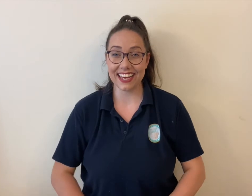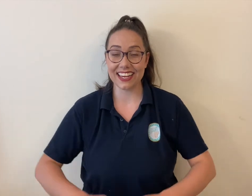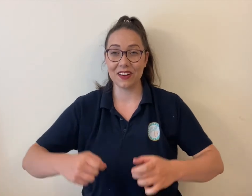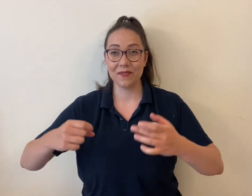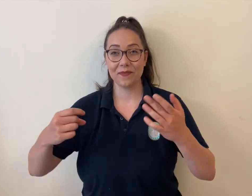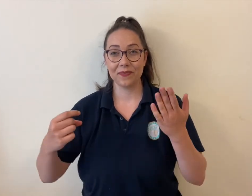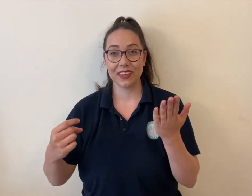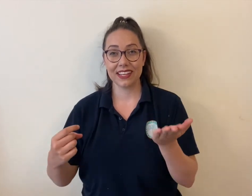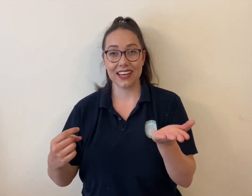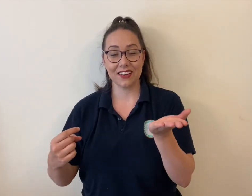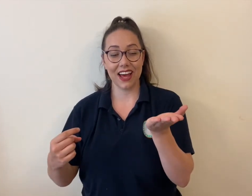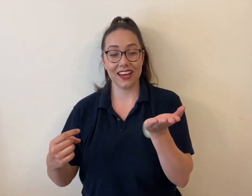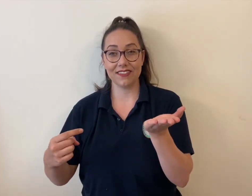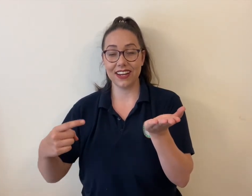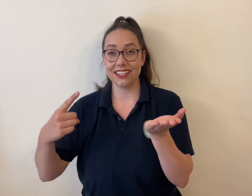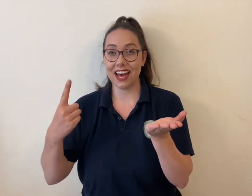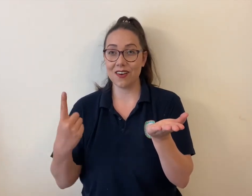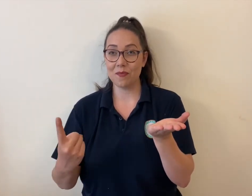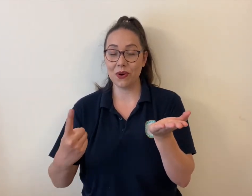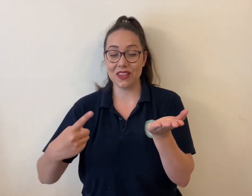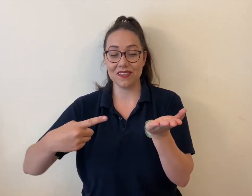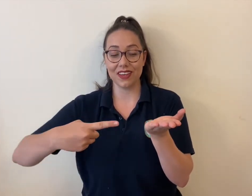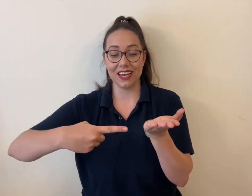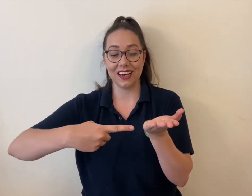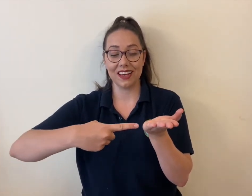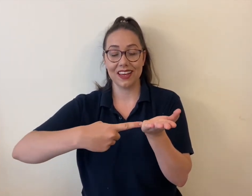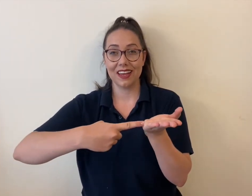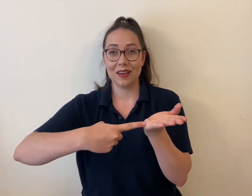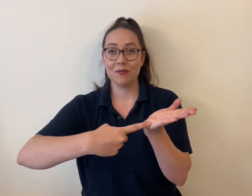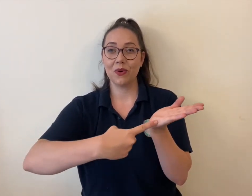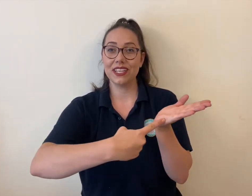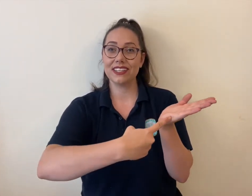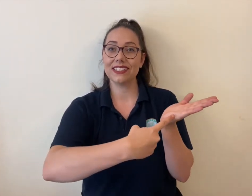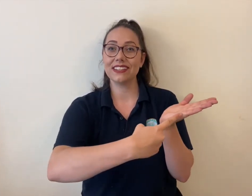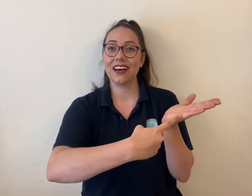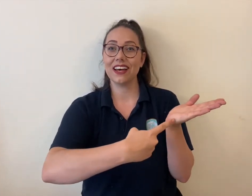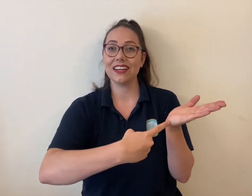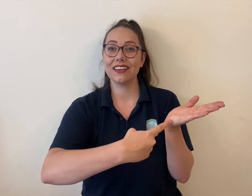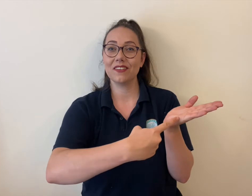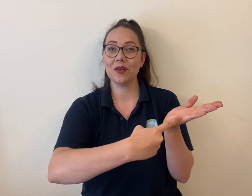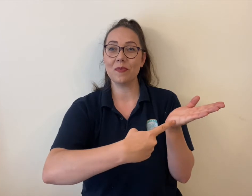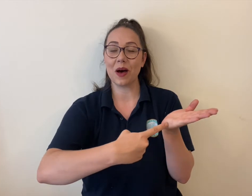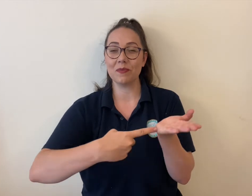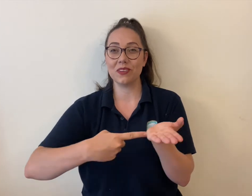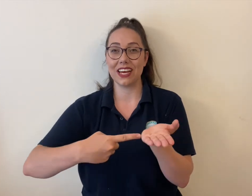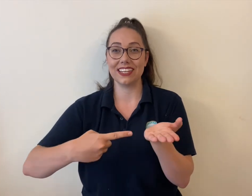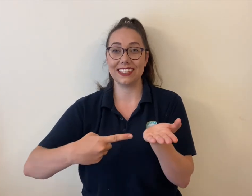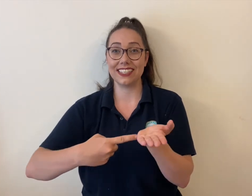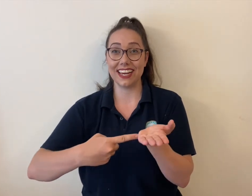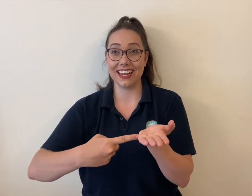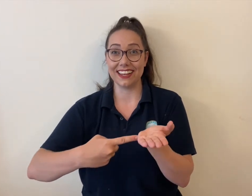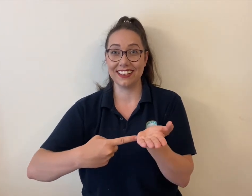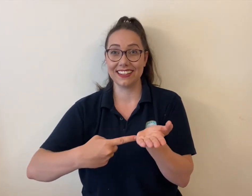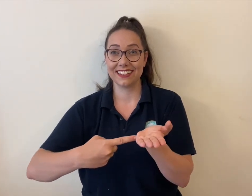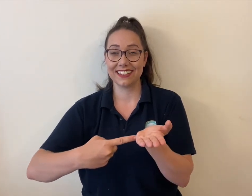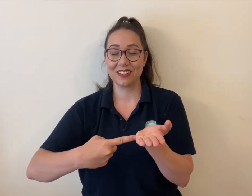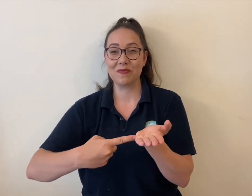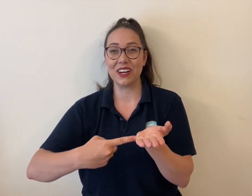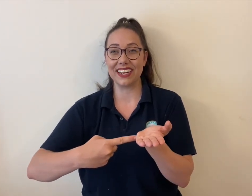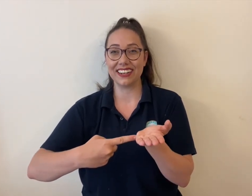T. Take your hand flat out, point the finger, point to the side of your palm, just there. T. Brilliant.